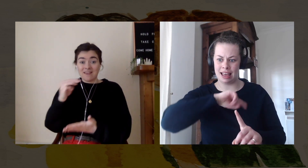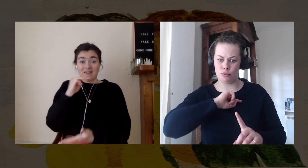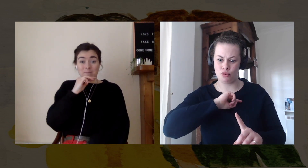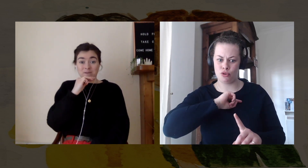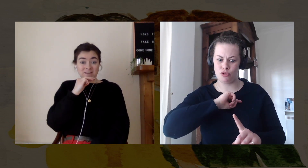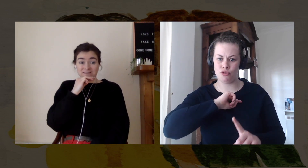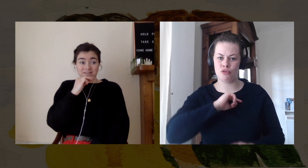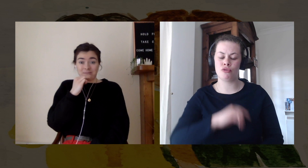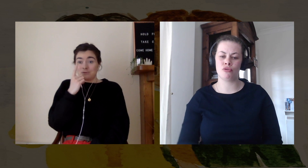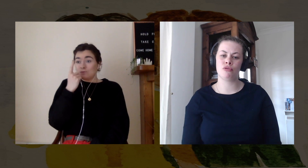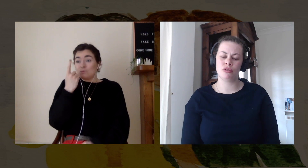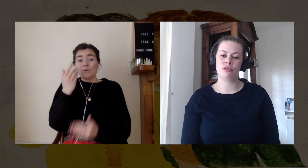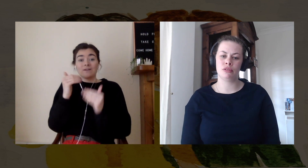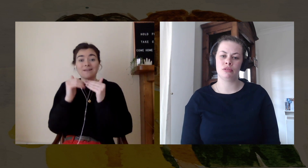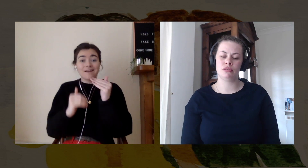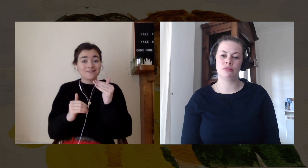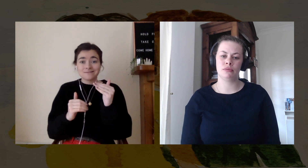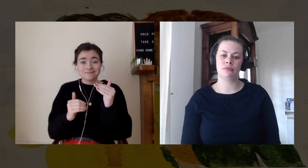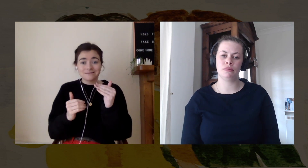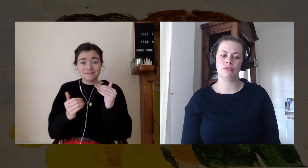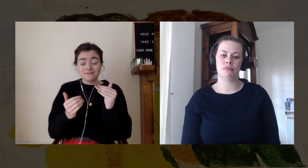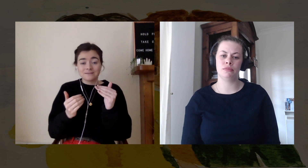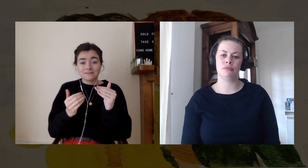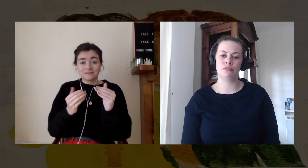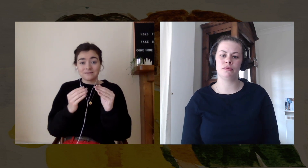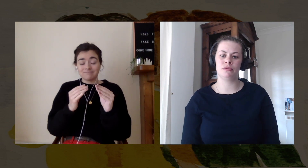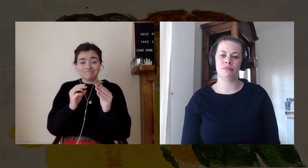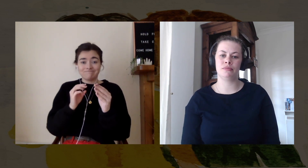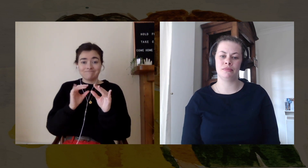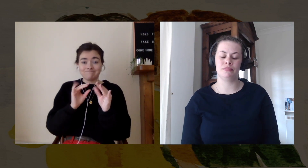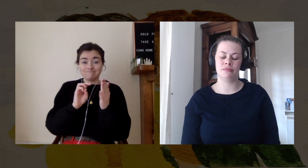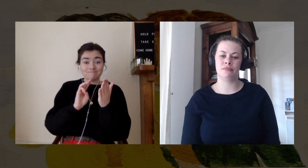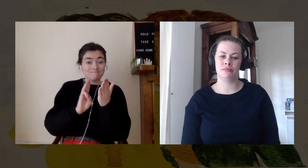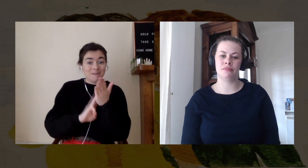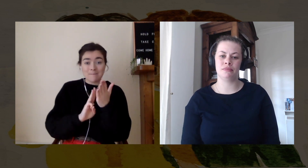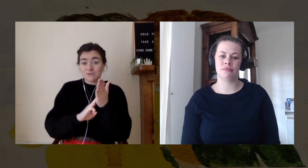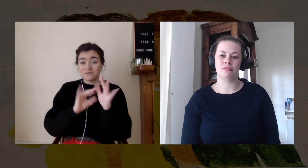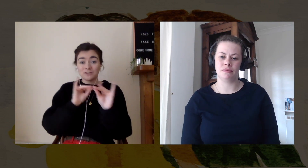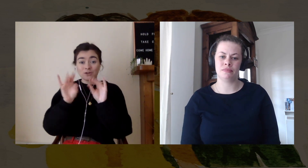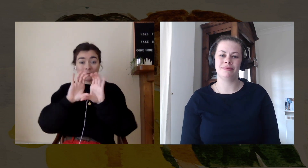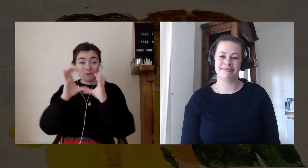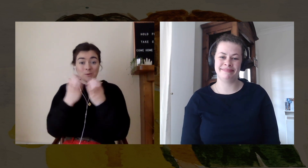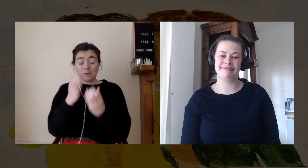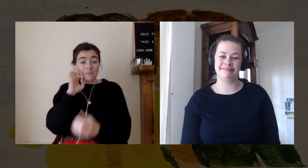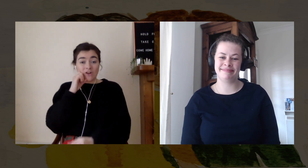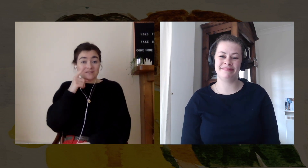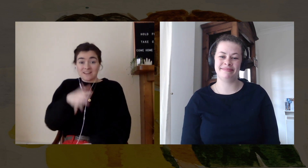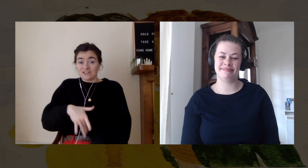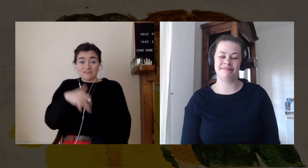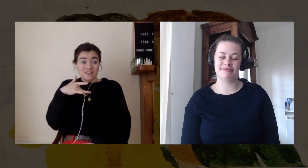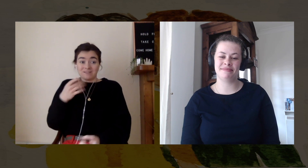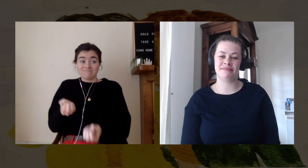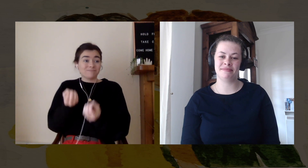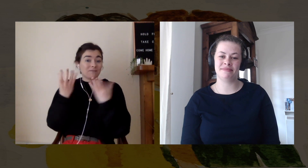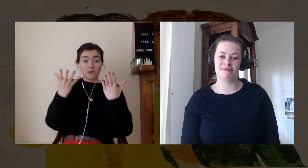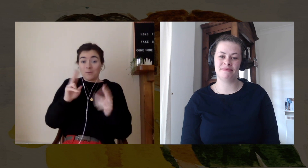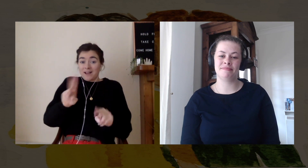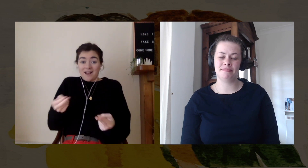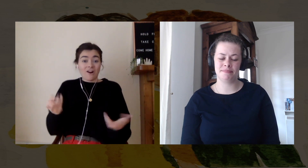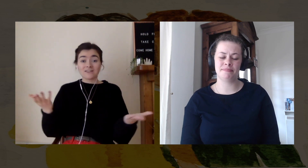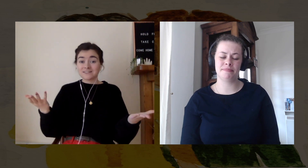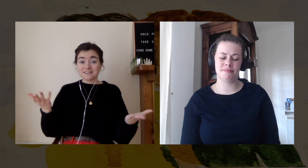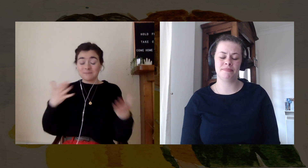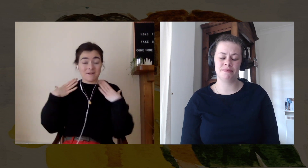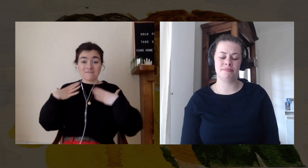a great member of your interpreting community, because they've said, I just can't do it anymore because I'm physically, mentally, emotionally just not